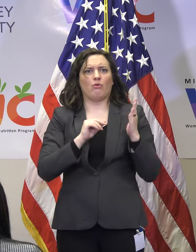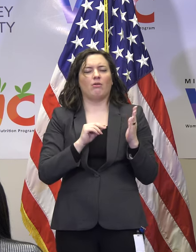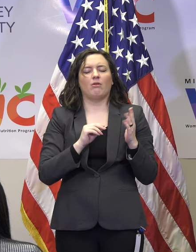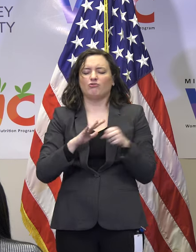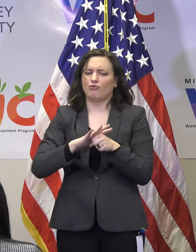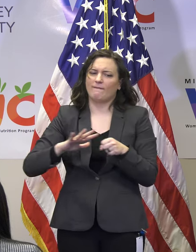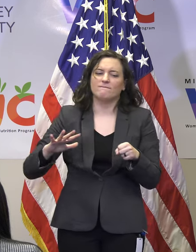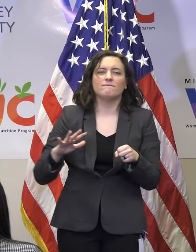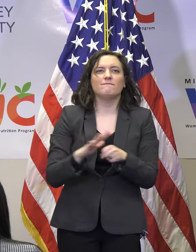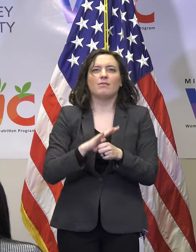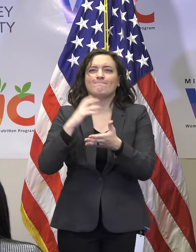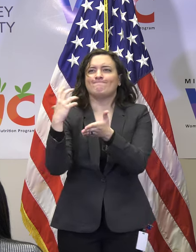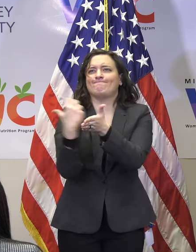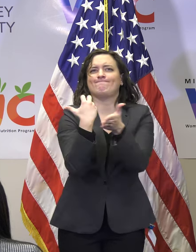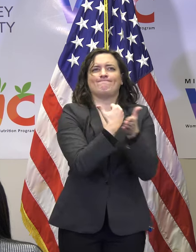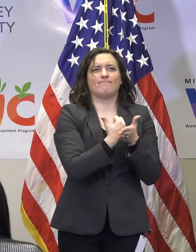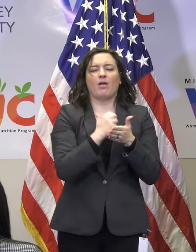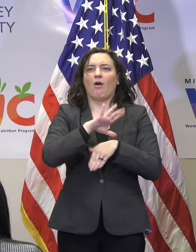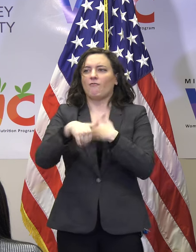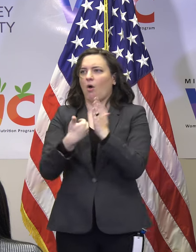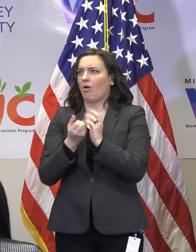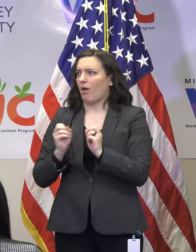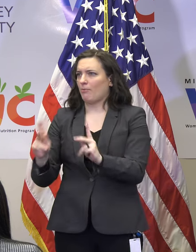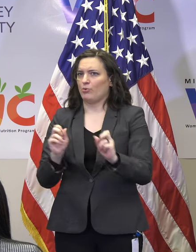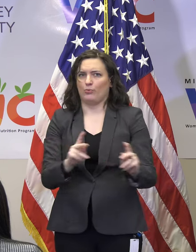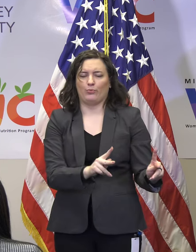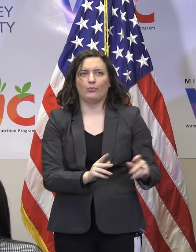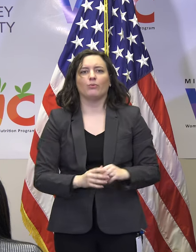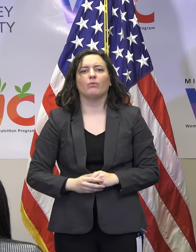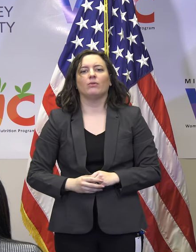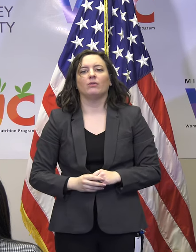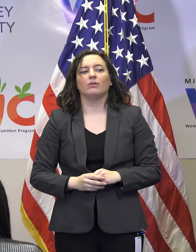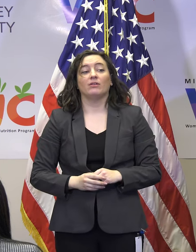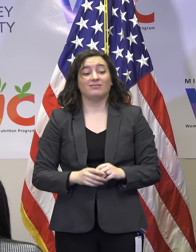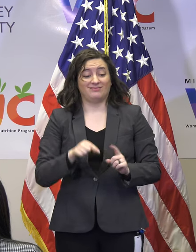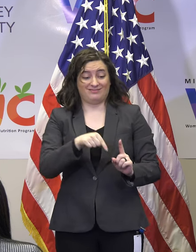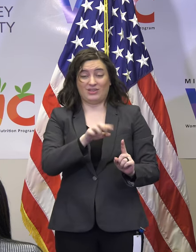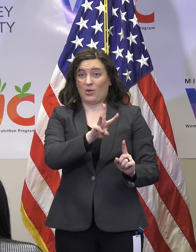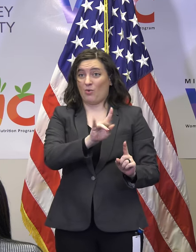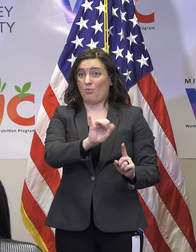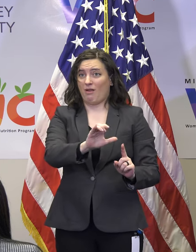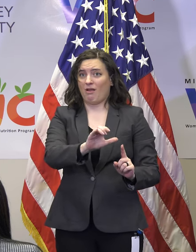utilize the opportunities to be productive citizens. And this is a program that I